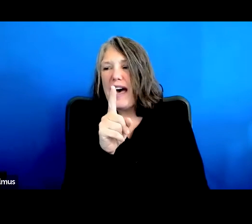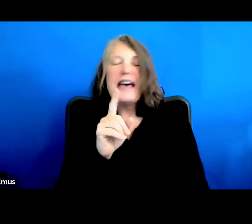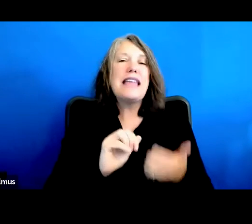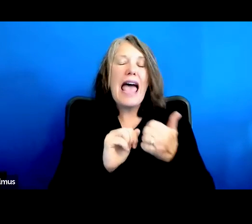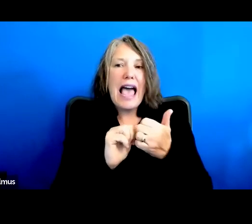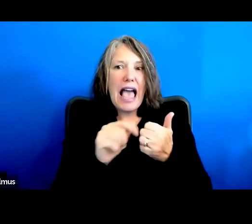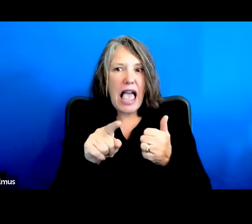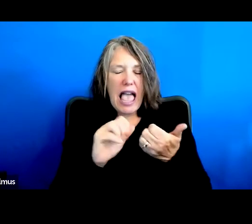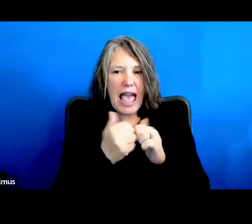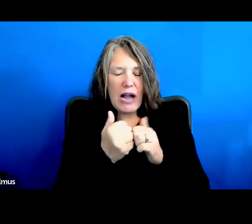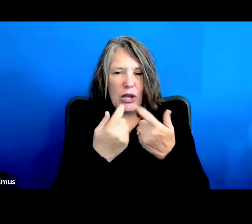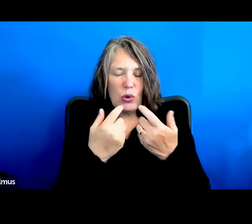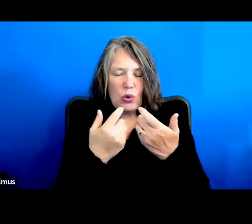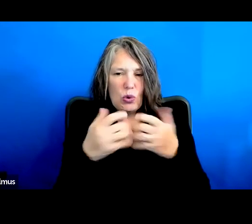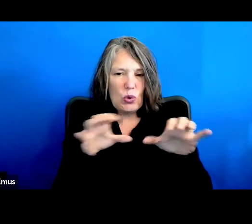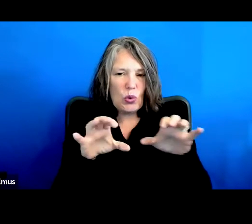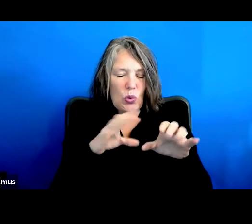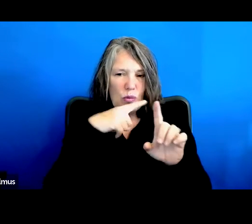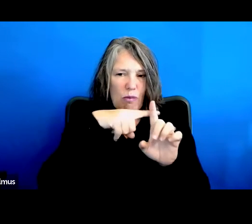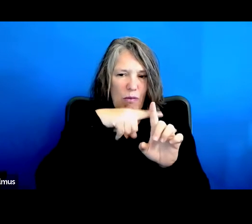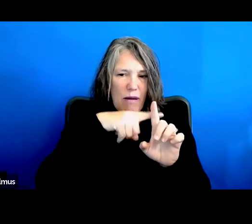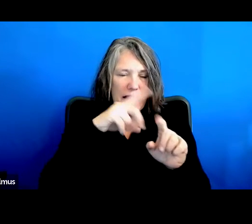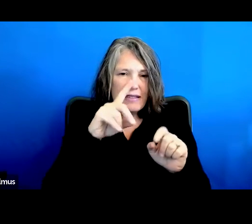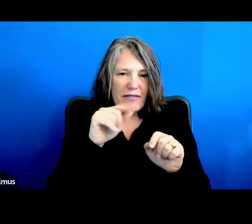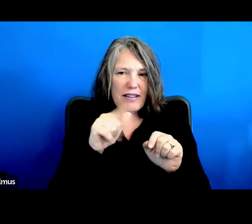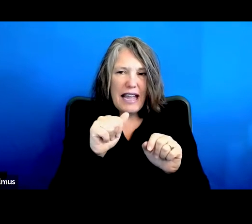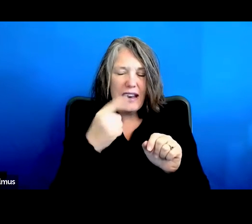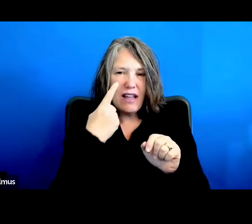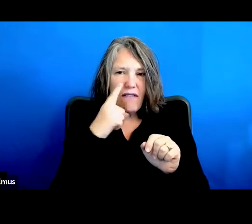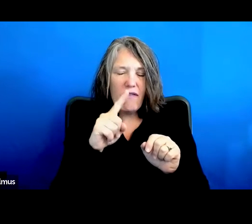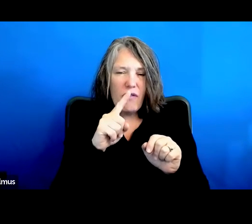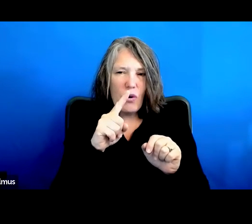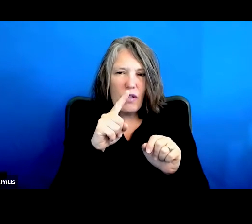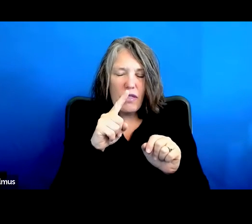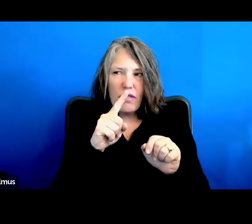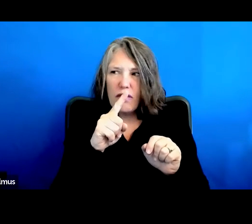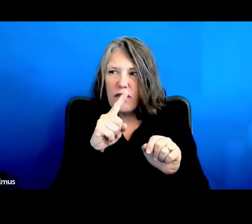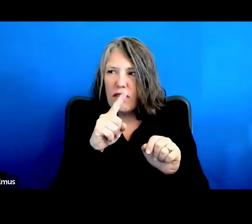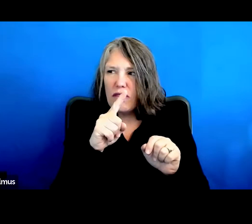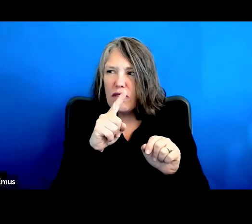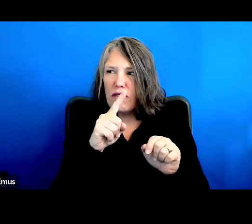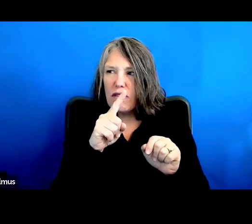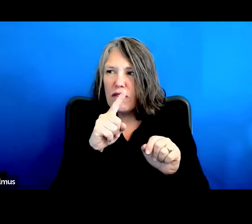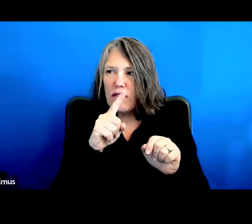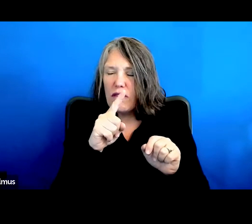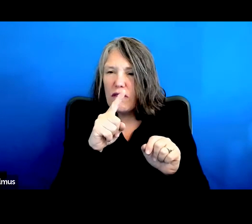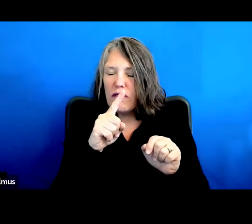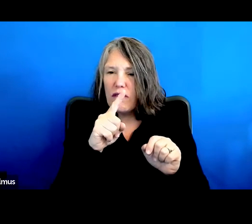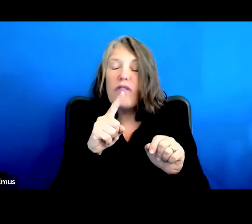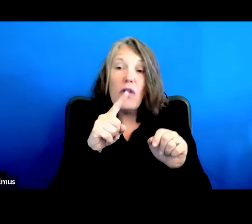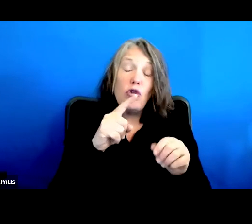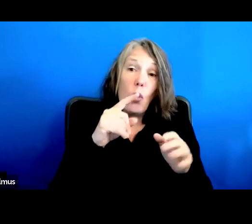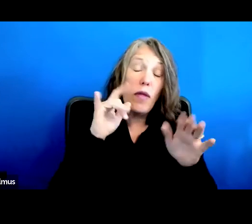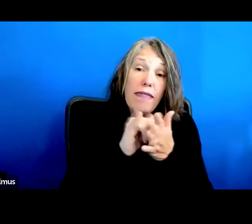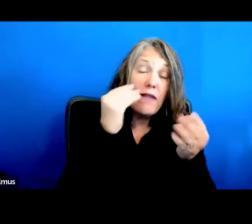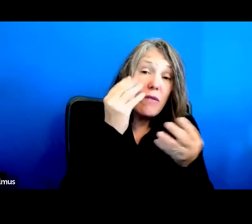try to do a positive data analysis with a weak community of support to make sure the data is helpful instead of harmful?